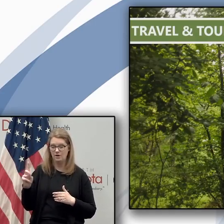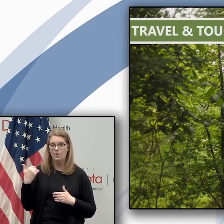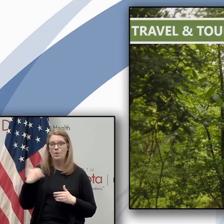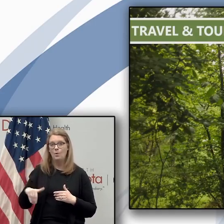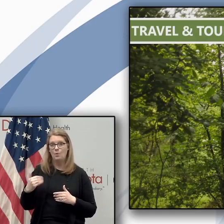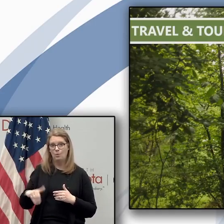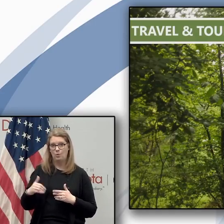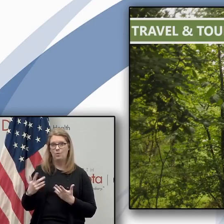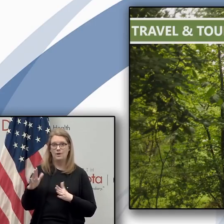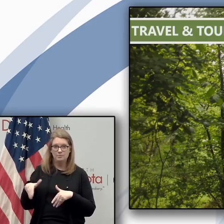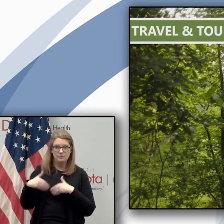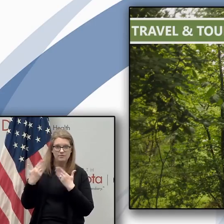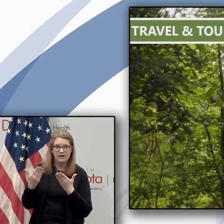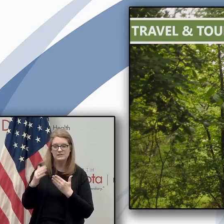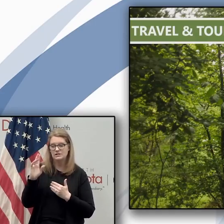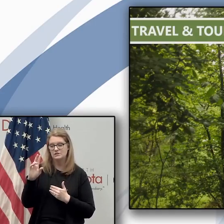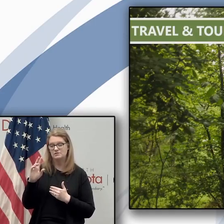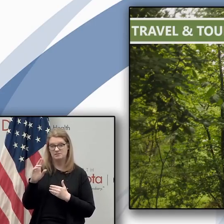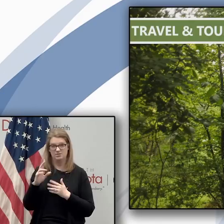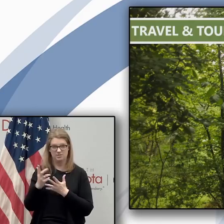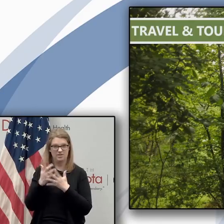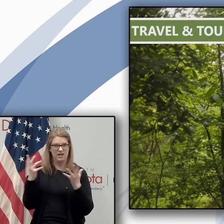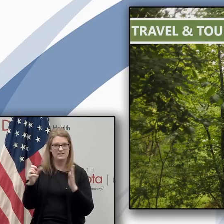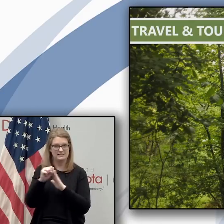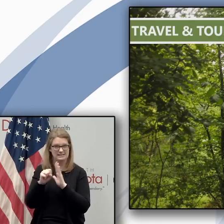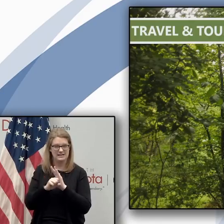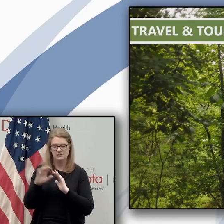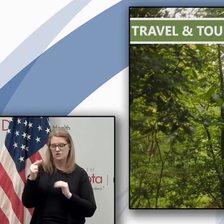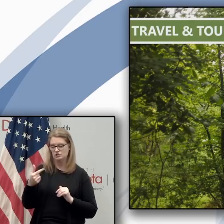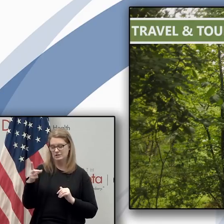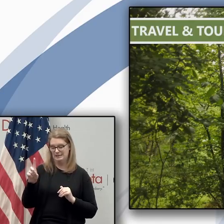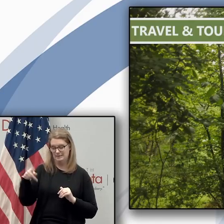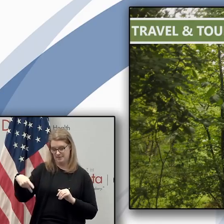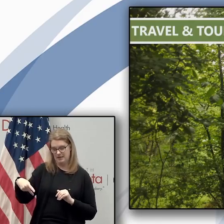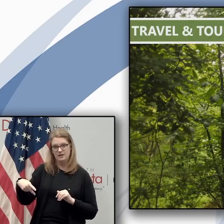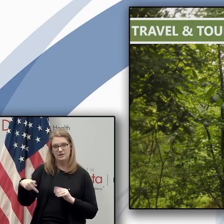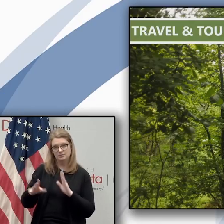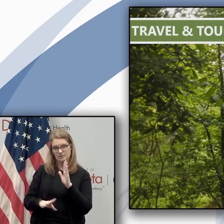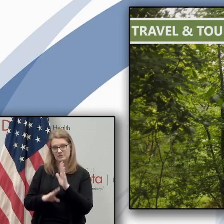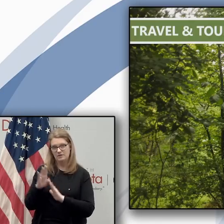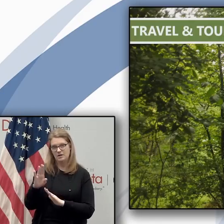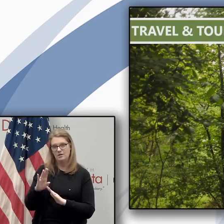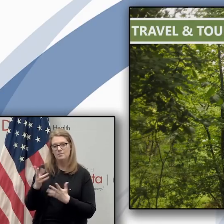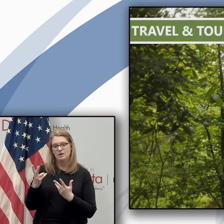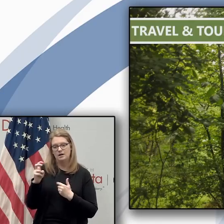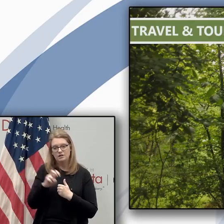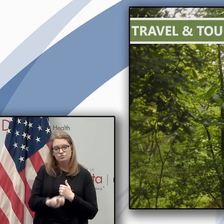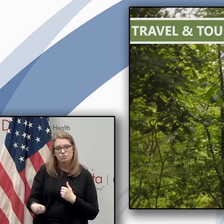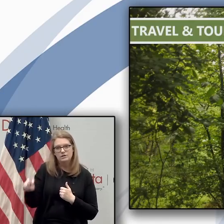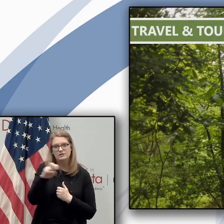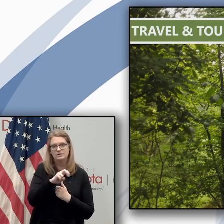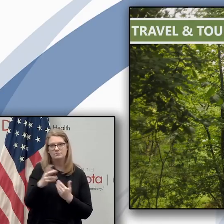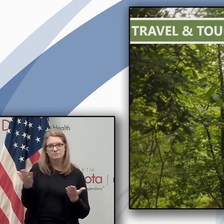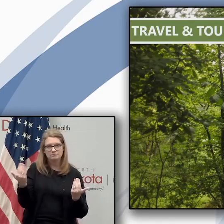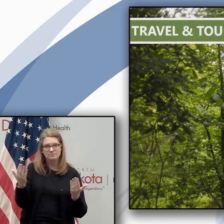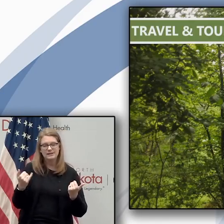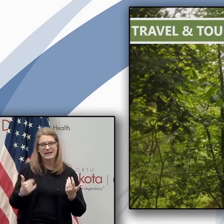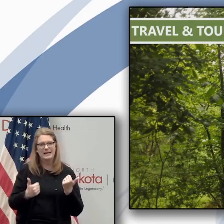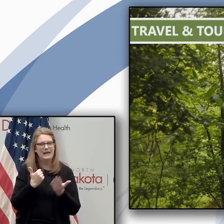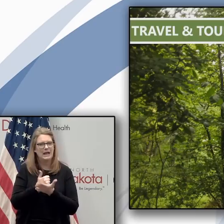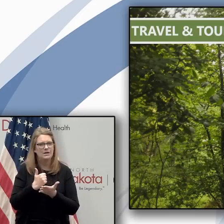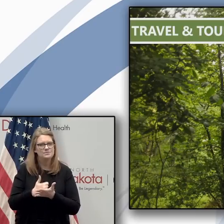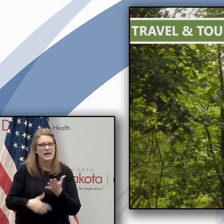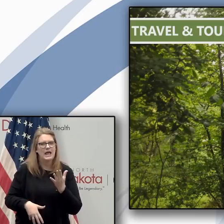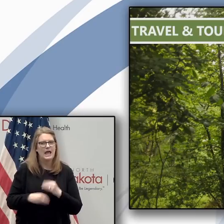major contributor to the state's GDP, and as we continue to develop our tourism assets, it helps us diversify our economy